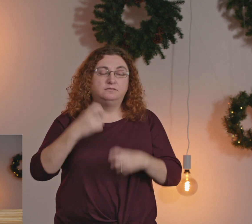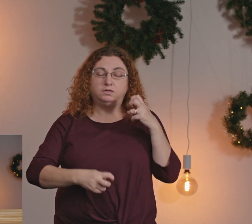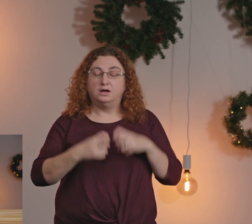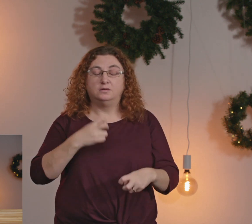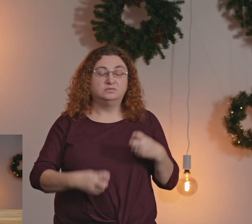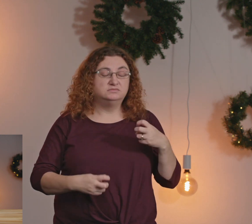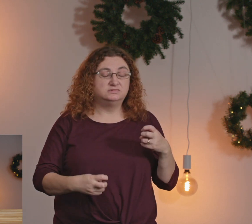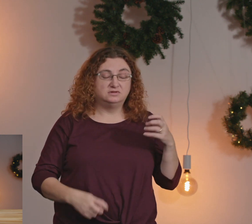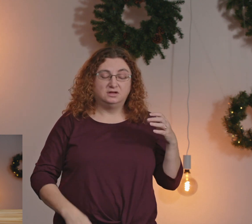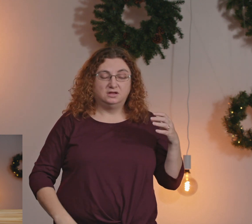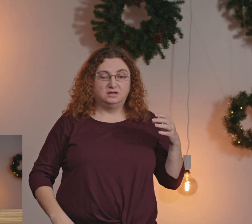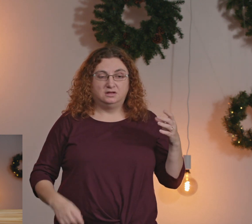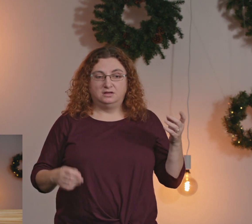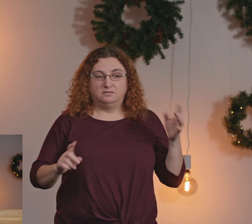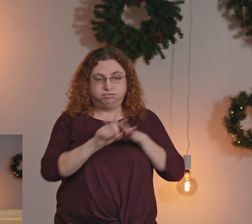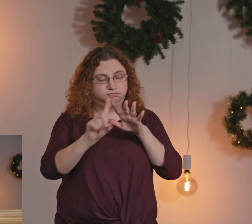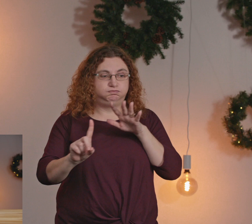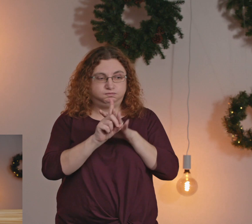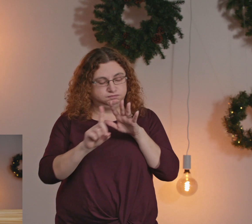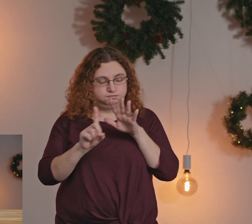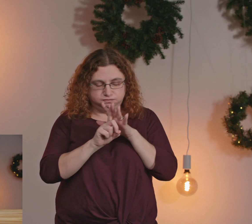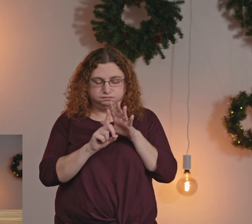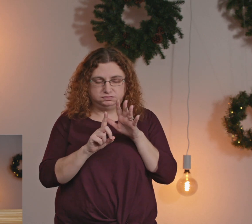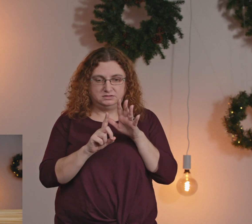and I don't know if I'm going to make it. Mental health is going crazy.